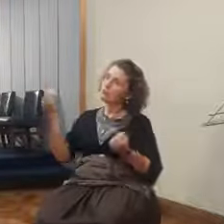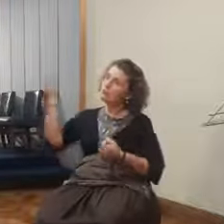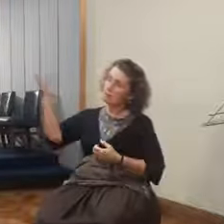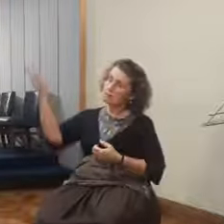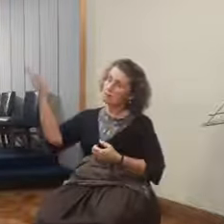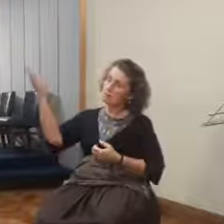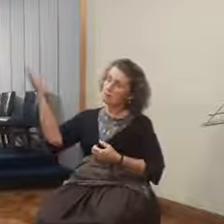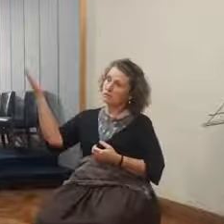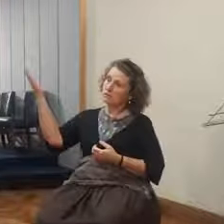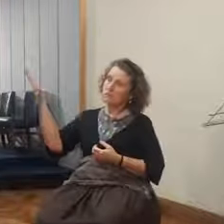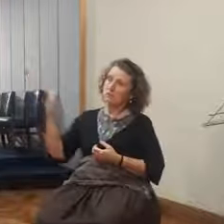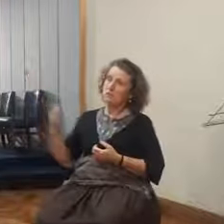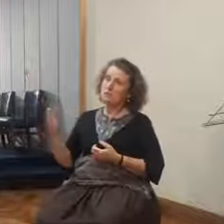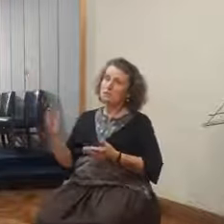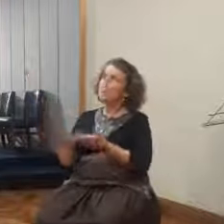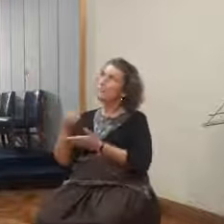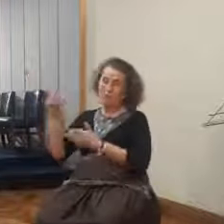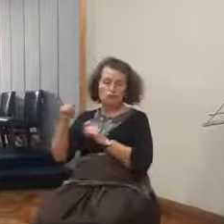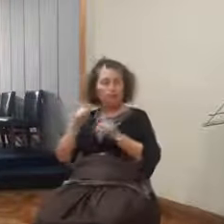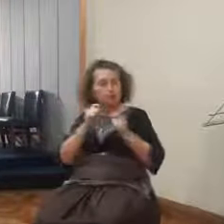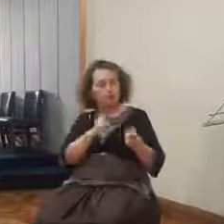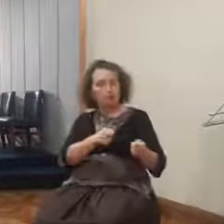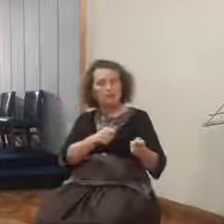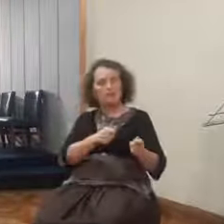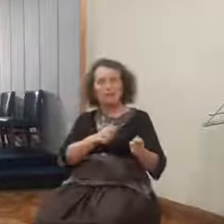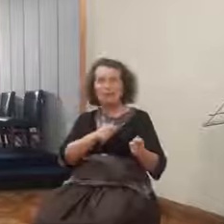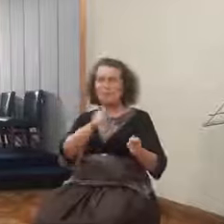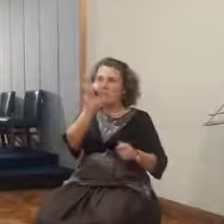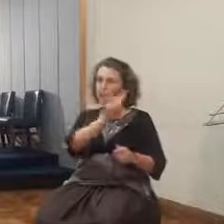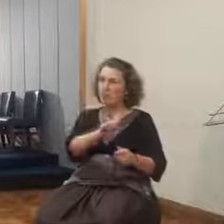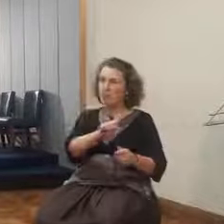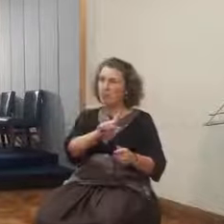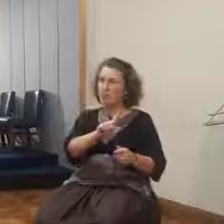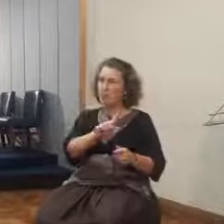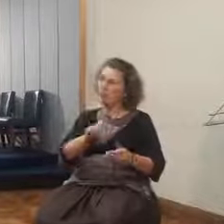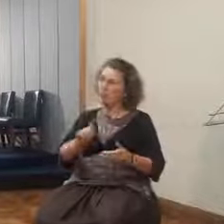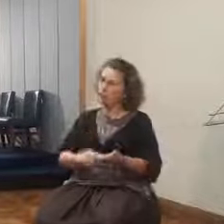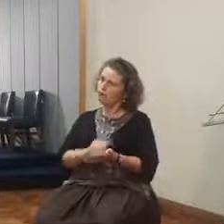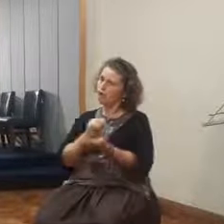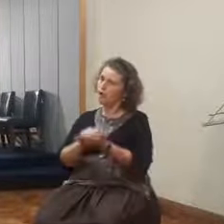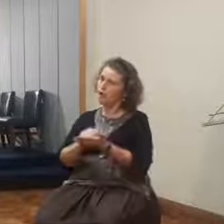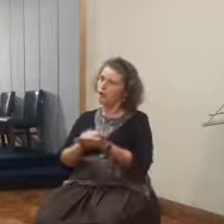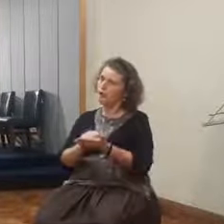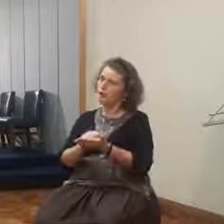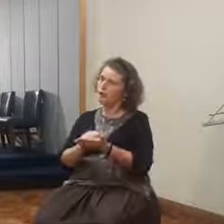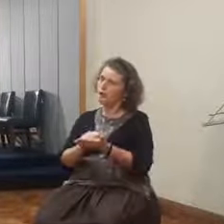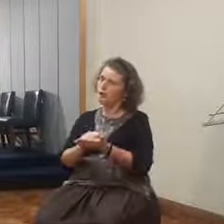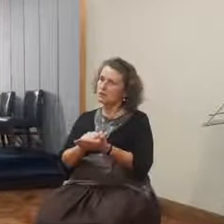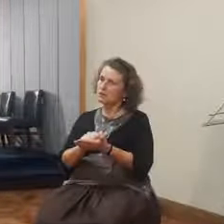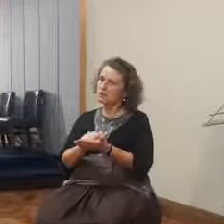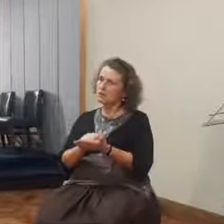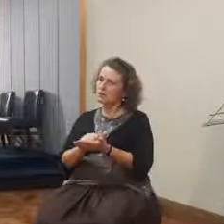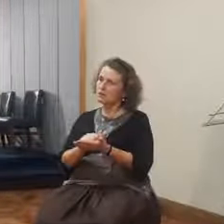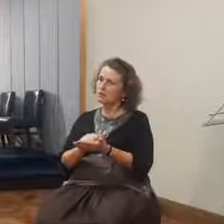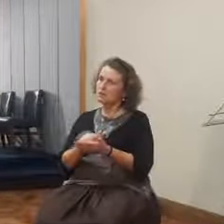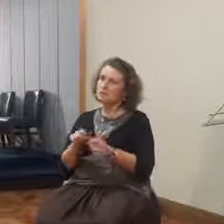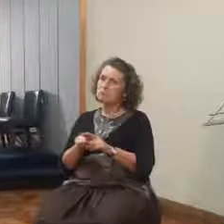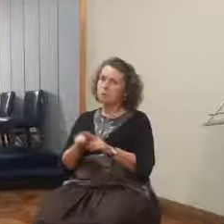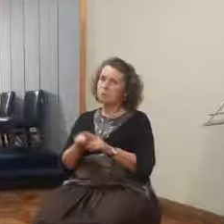with mankind. The redeeming death of Christ, absolutely necessary for our salvation, if God is